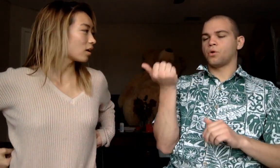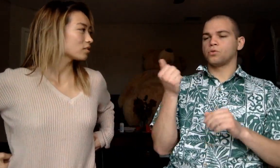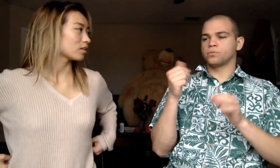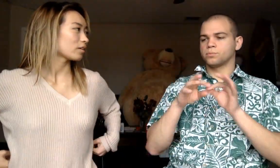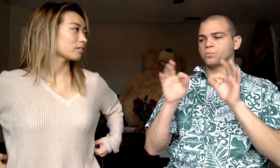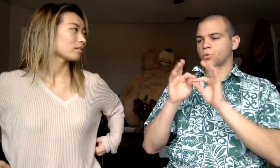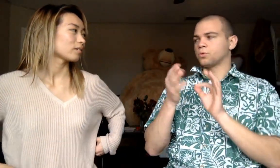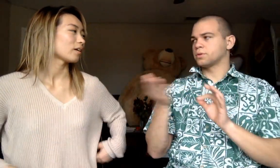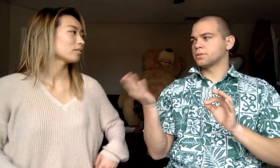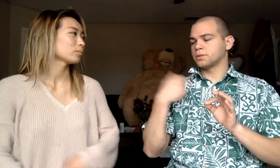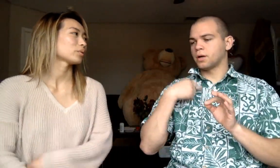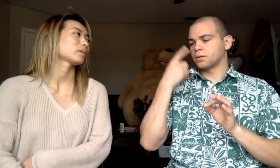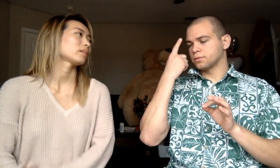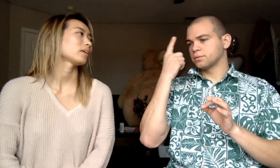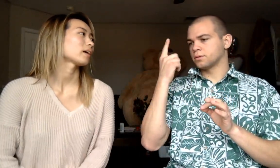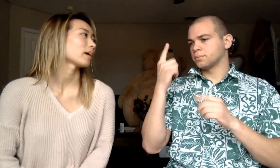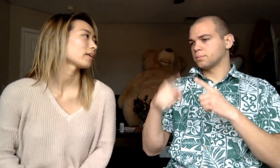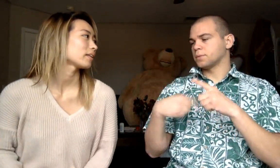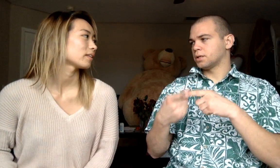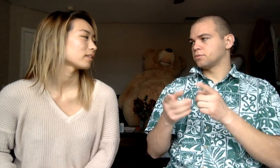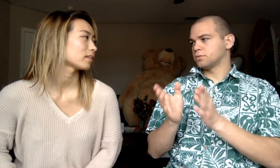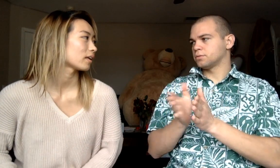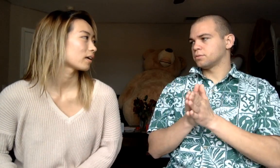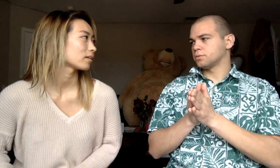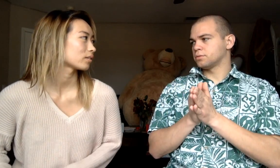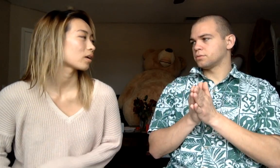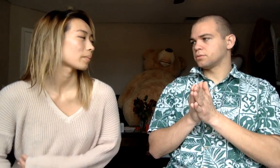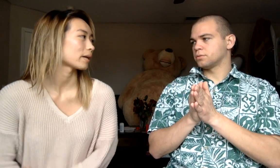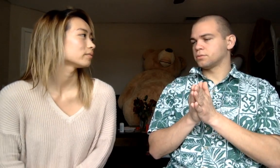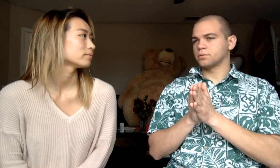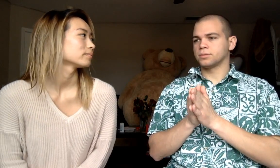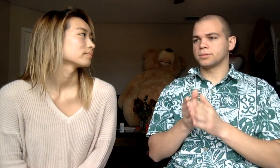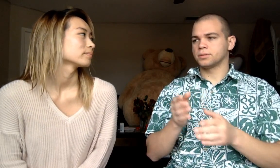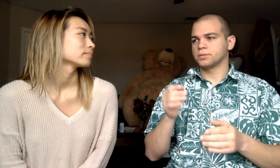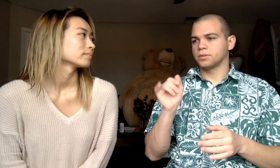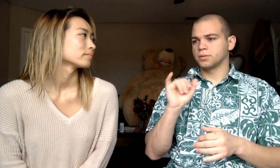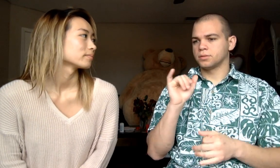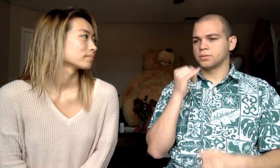Also, other important thing I thought about.